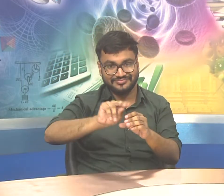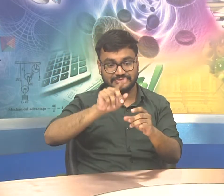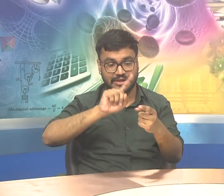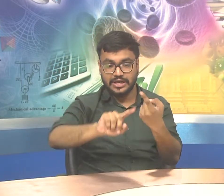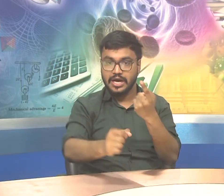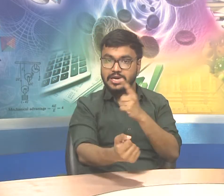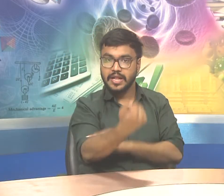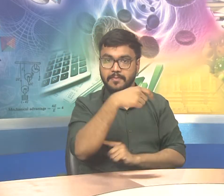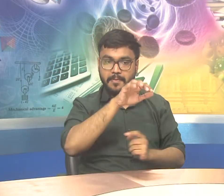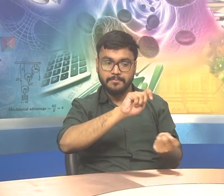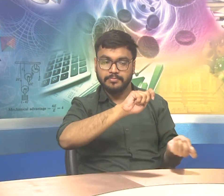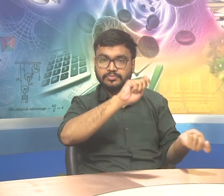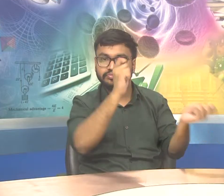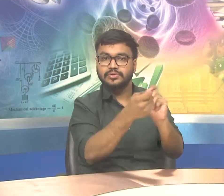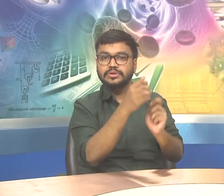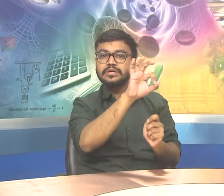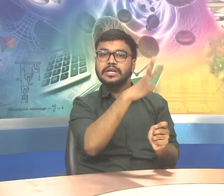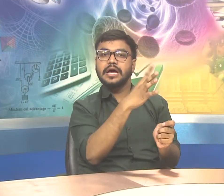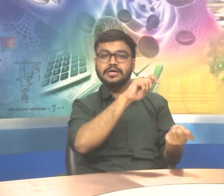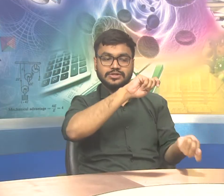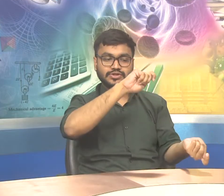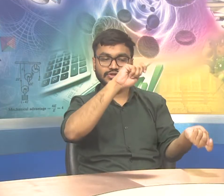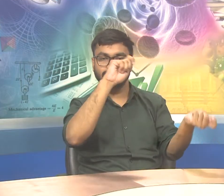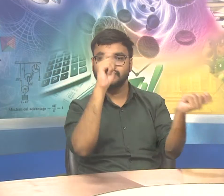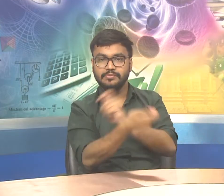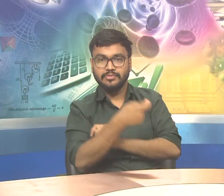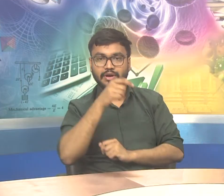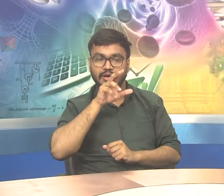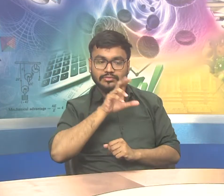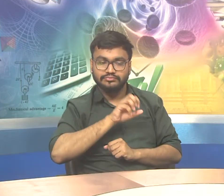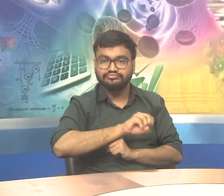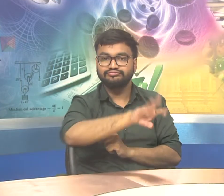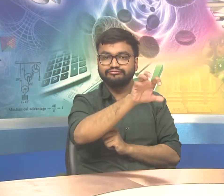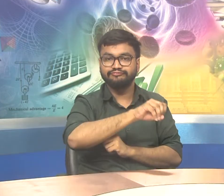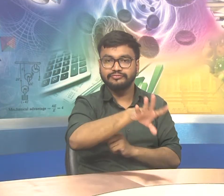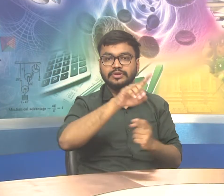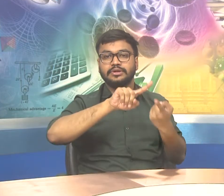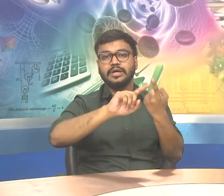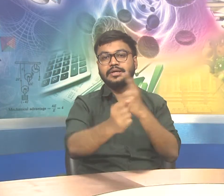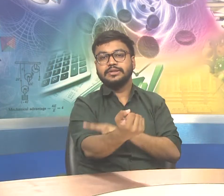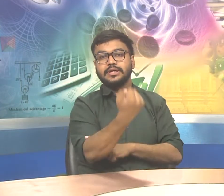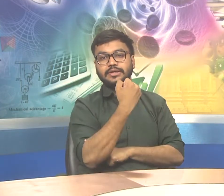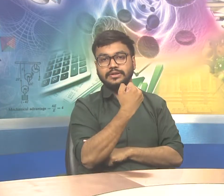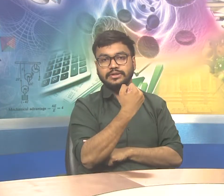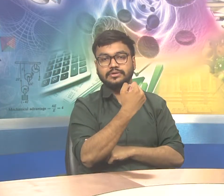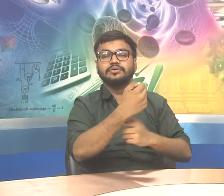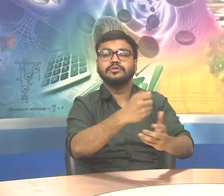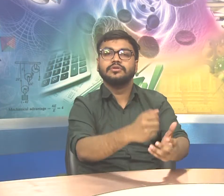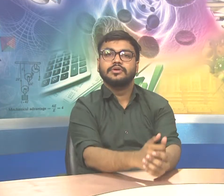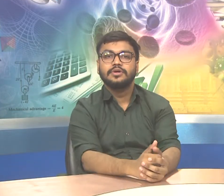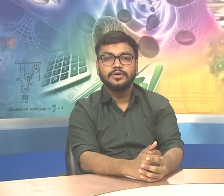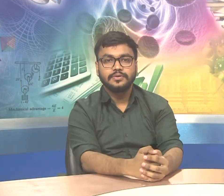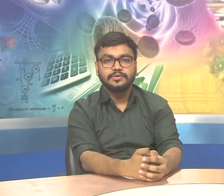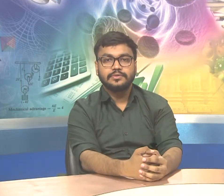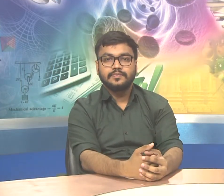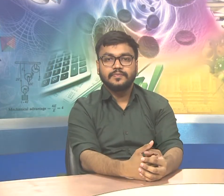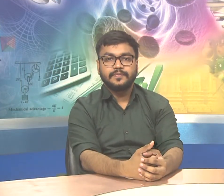Turning on the switch, that switch produces electrical energy and it travels to the